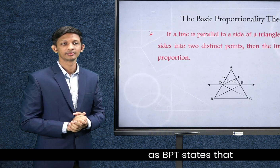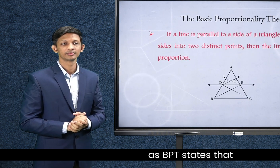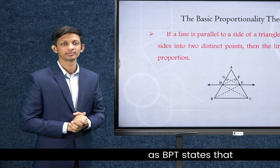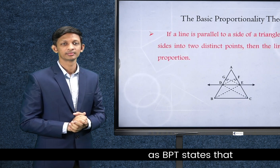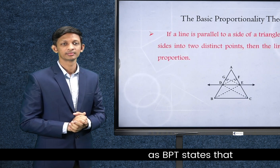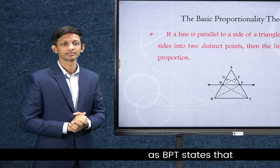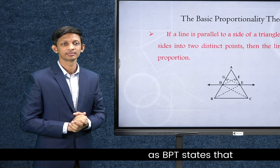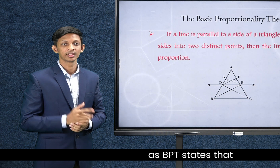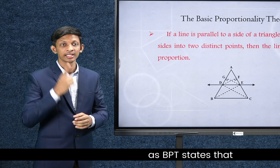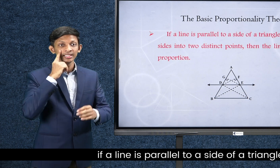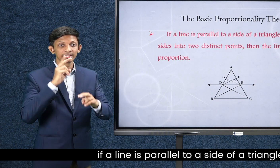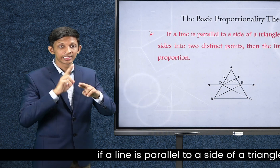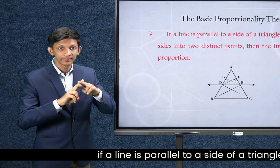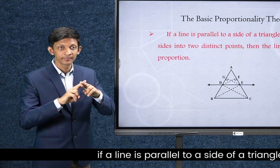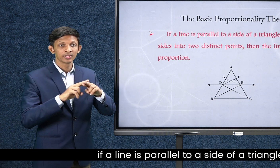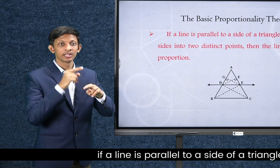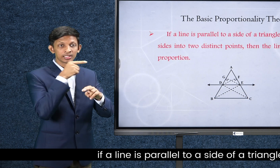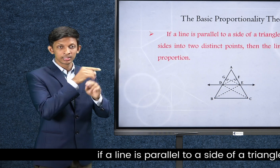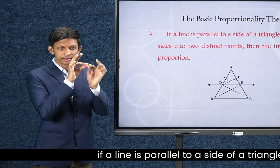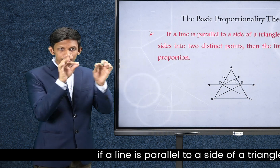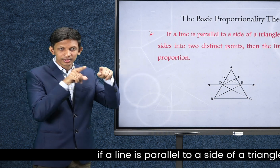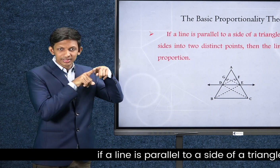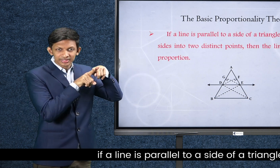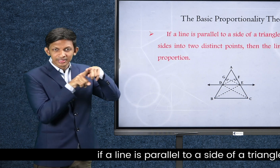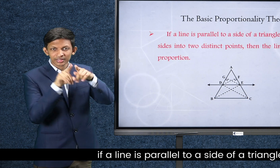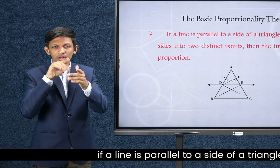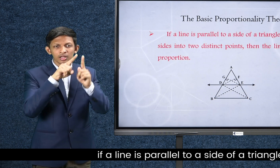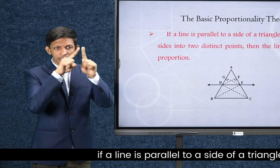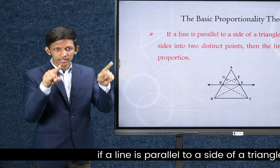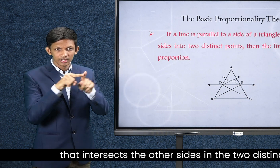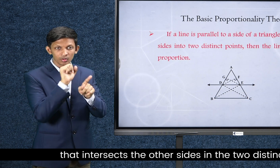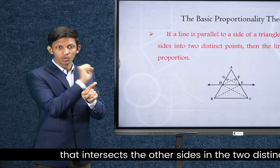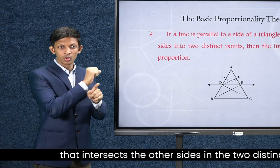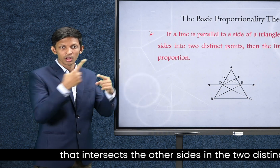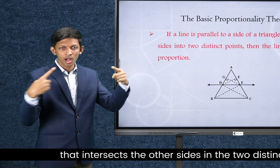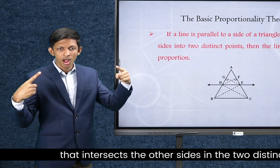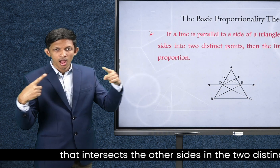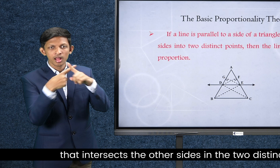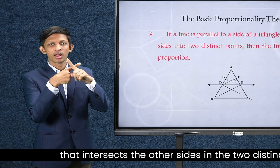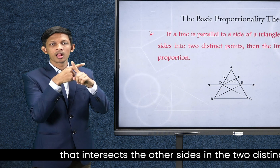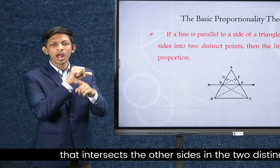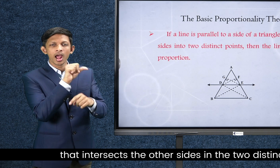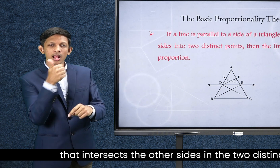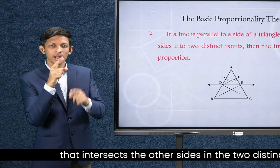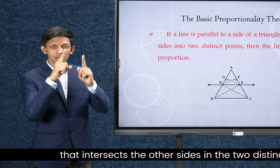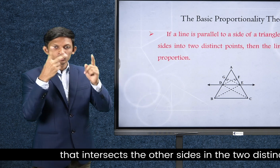that if a line is parallel to a side of a triangle that intersects the other sides into two distinct